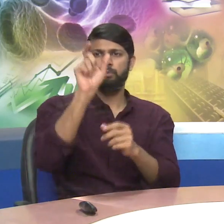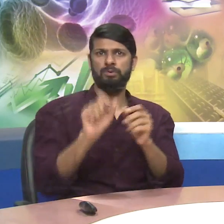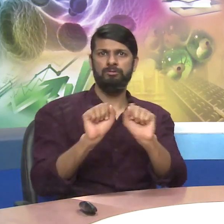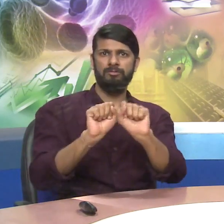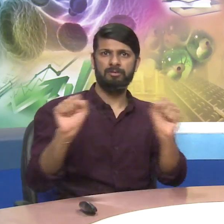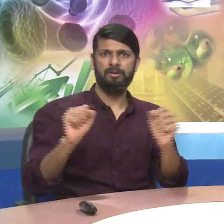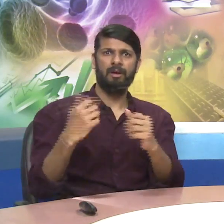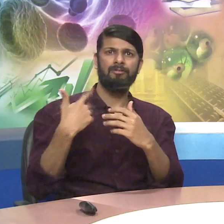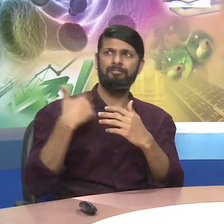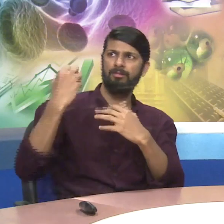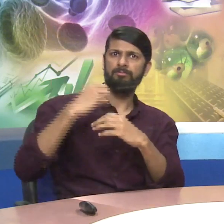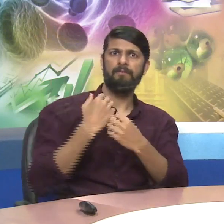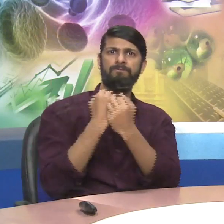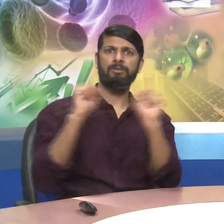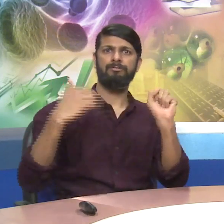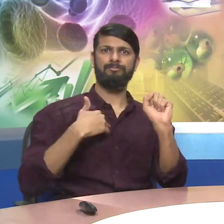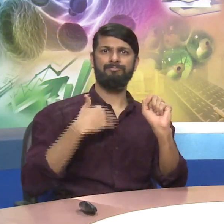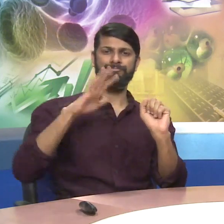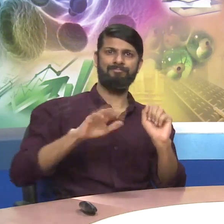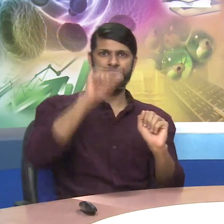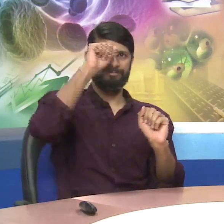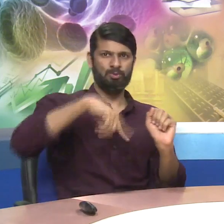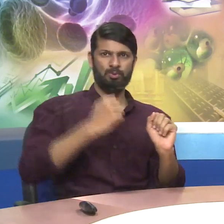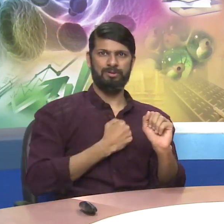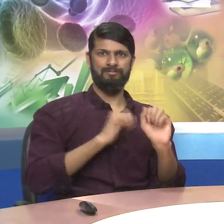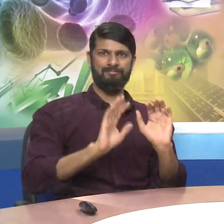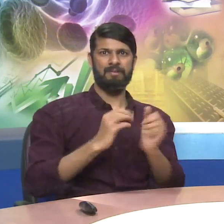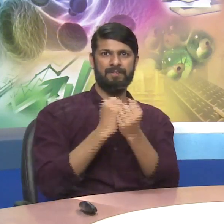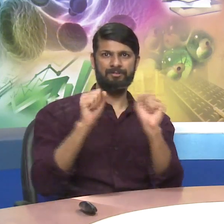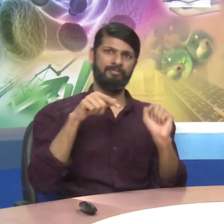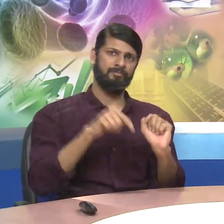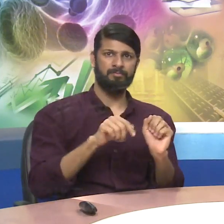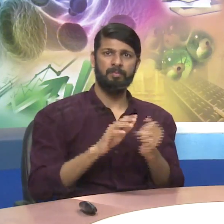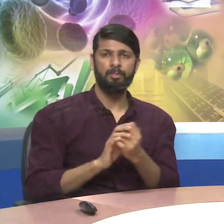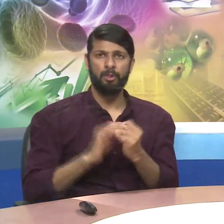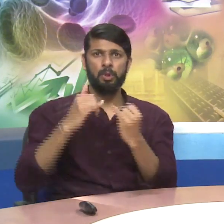of our Constitution in two ways.